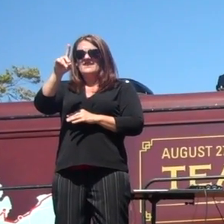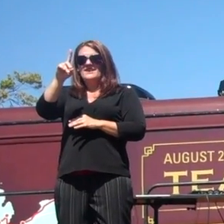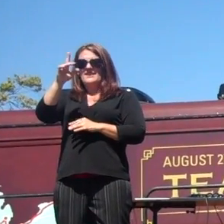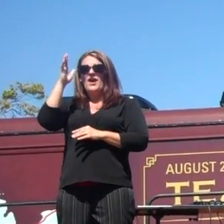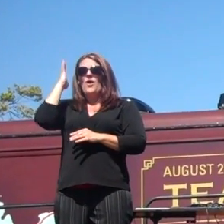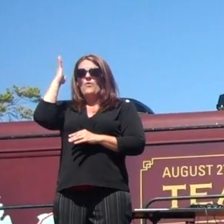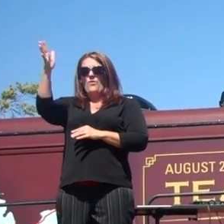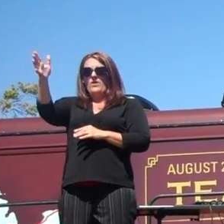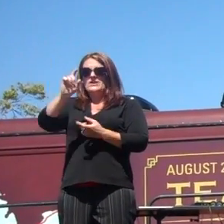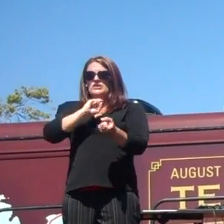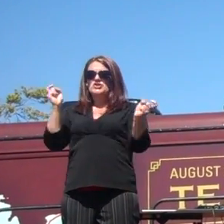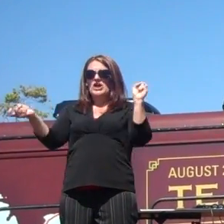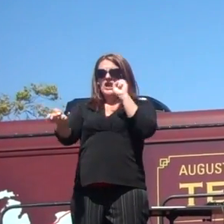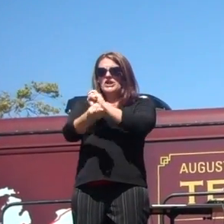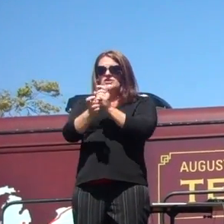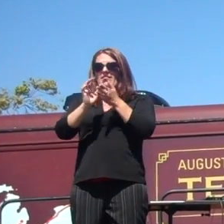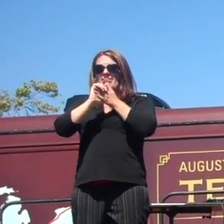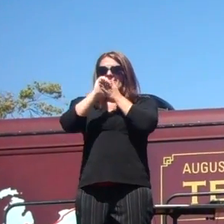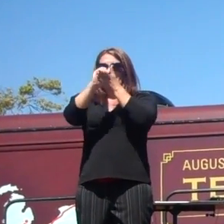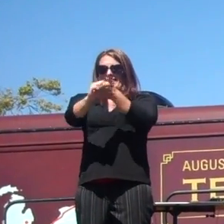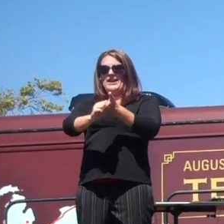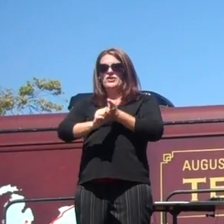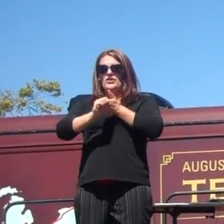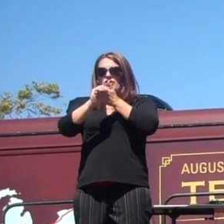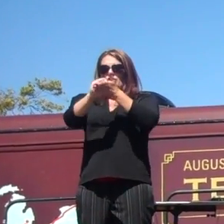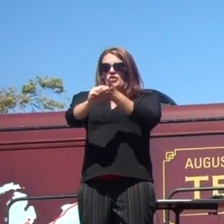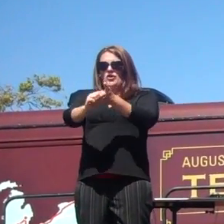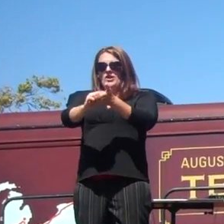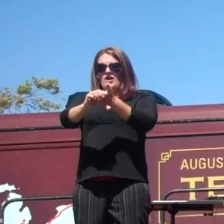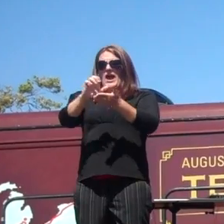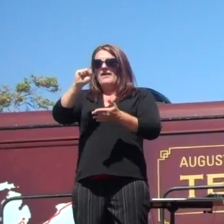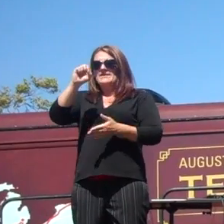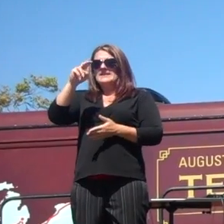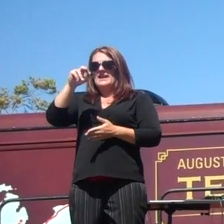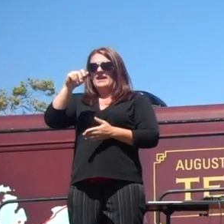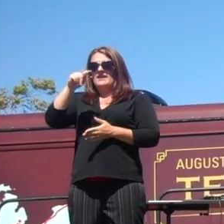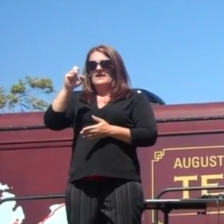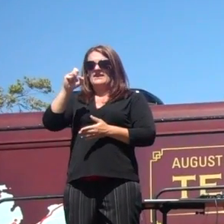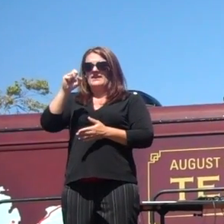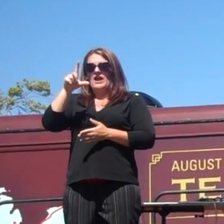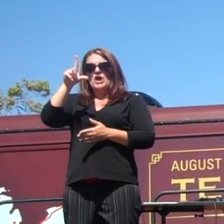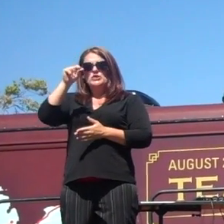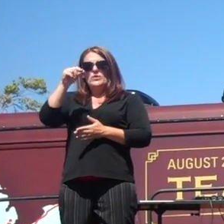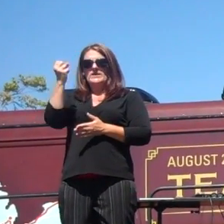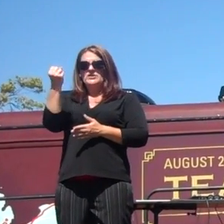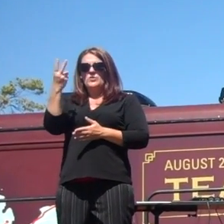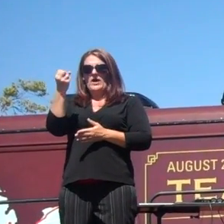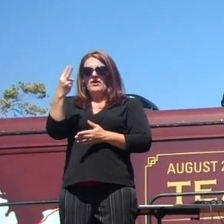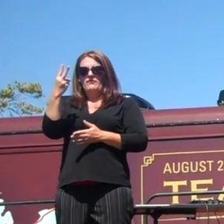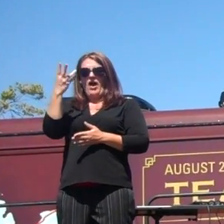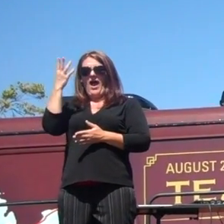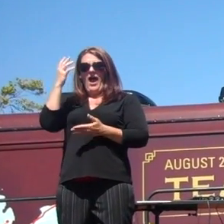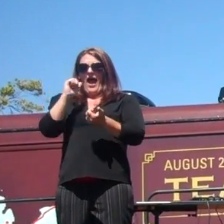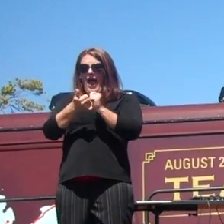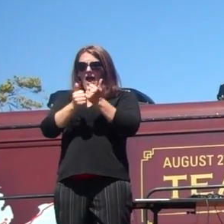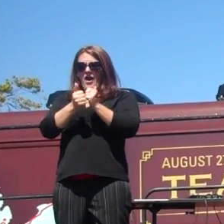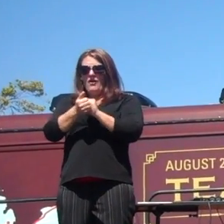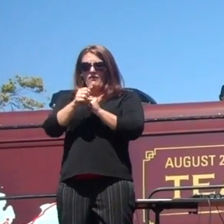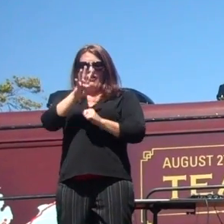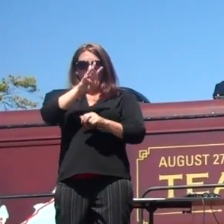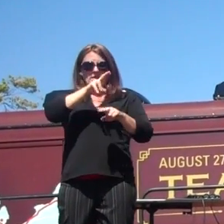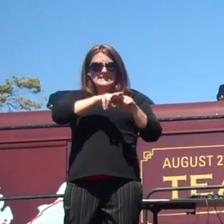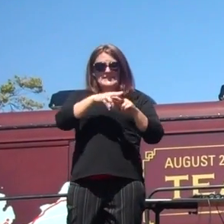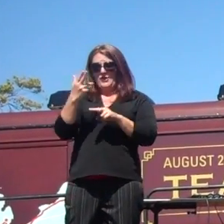to change the leadership of the Senate in 2012 by changing 4 seats, or